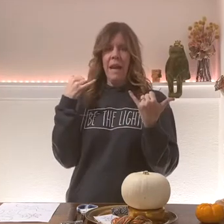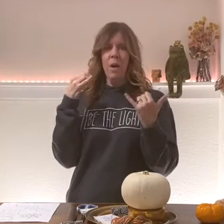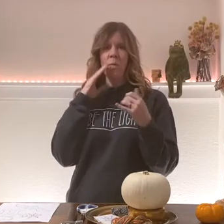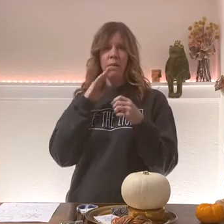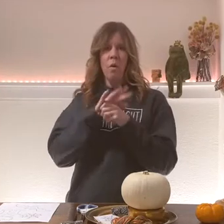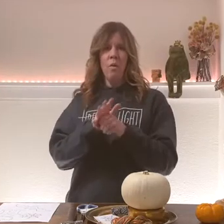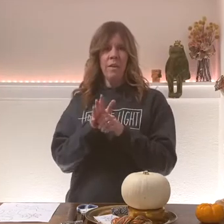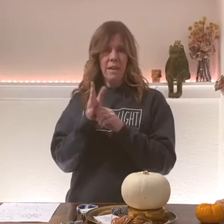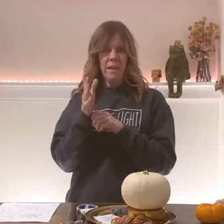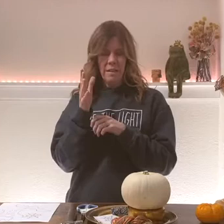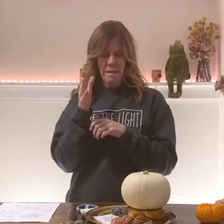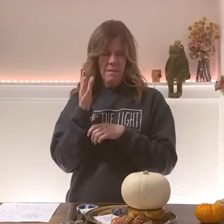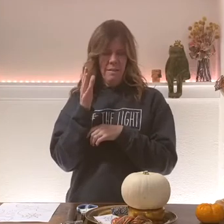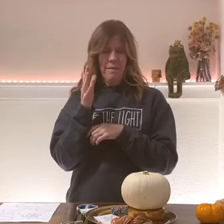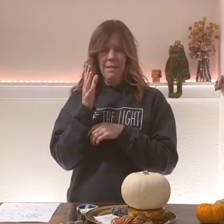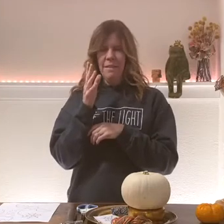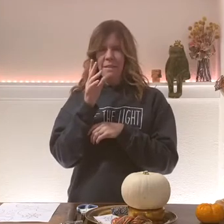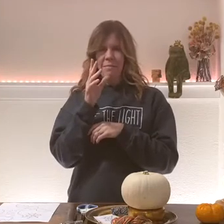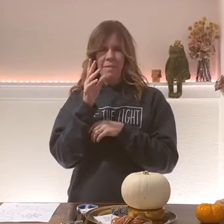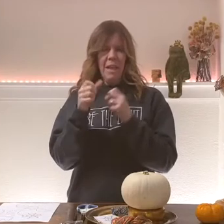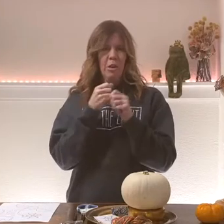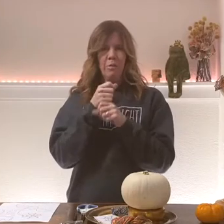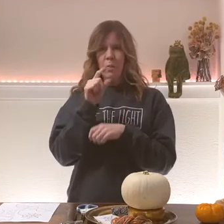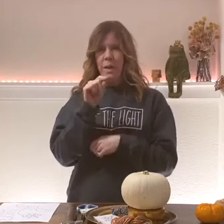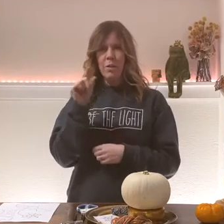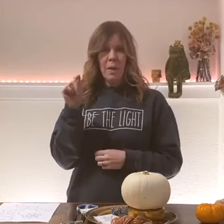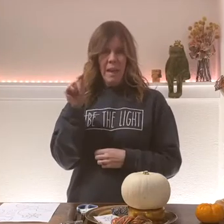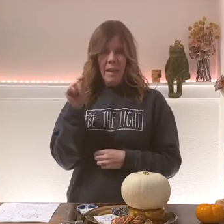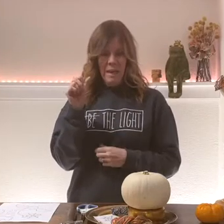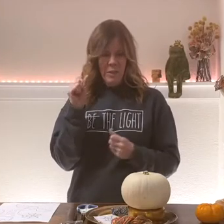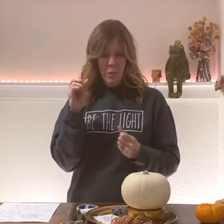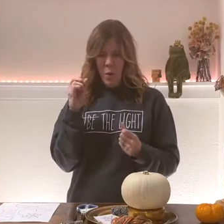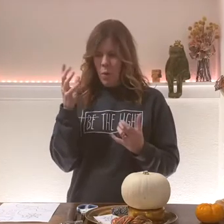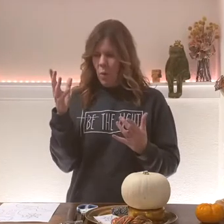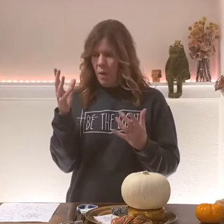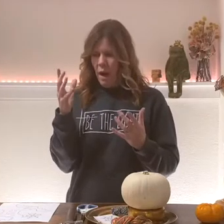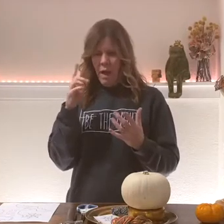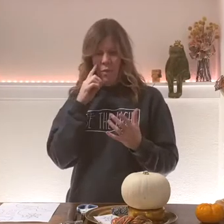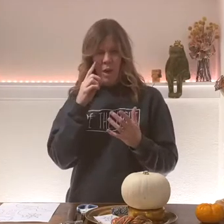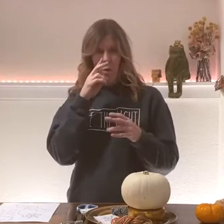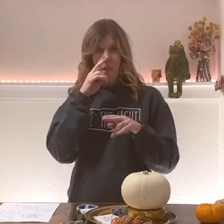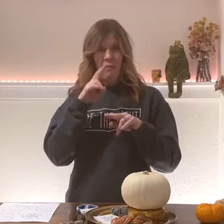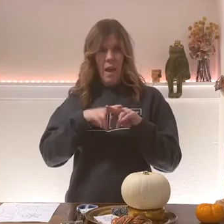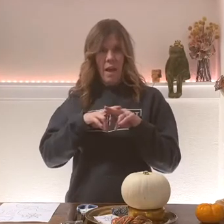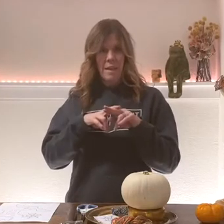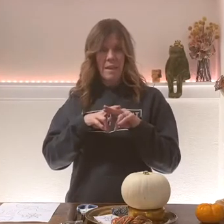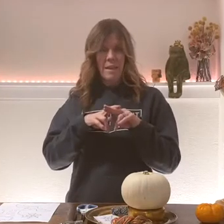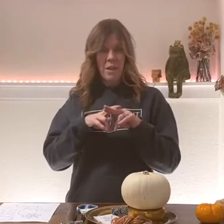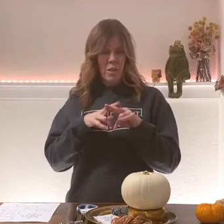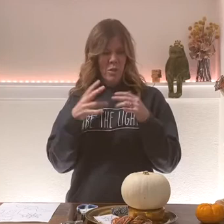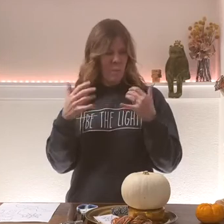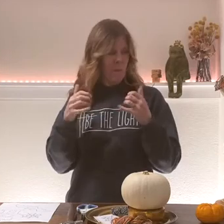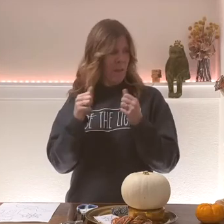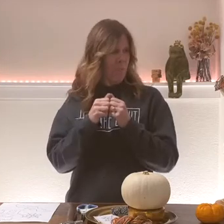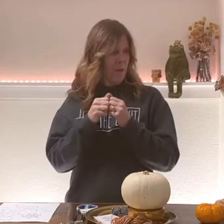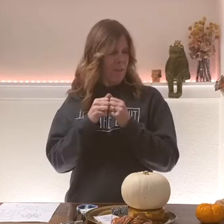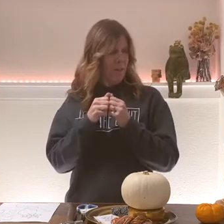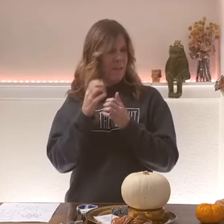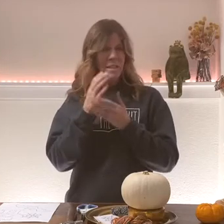with COVID and the year of 2020. So I thought it would be fun to play with